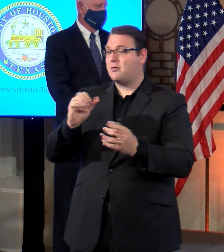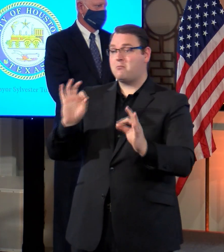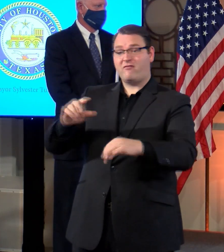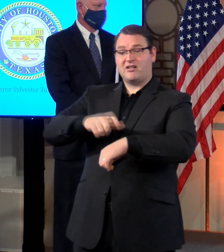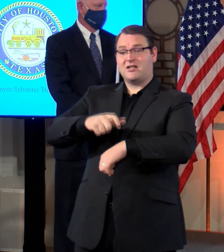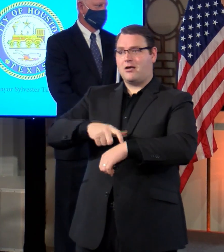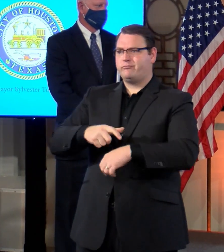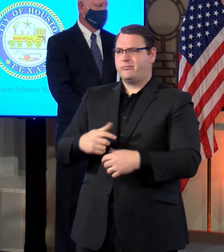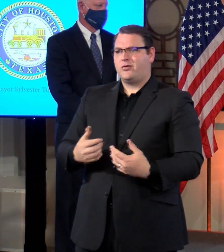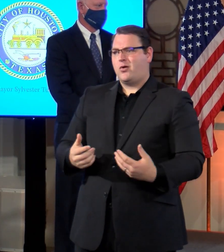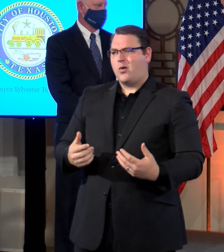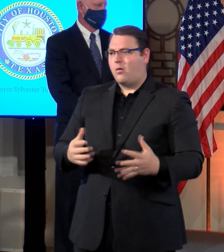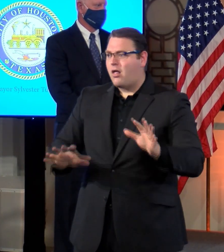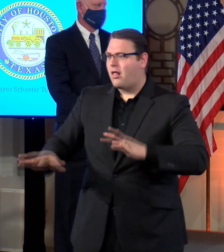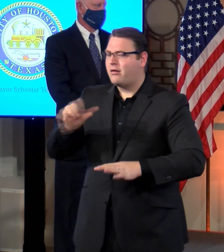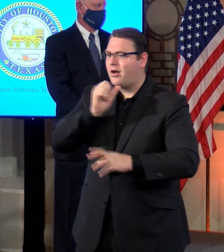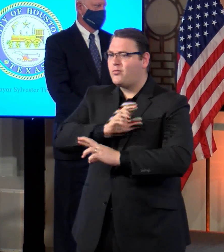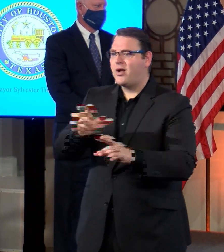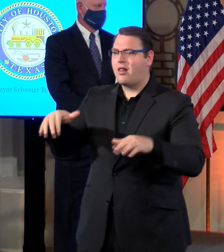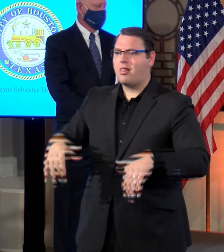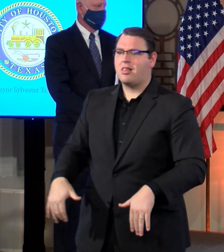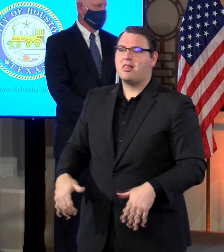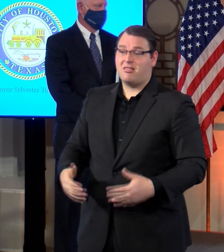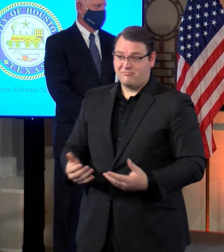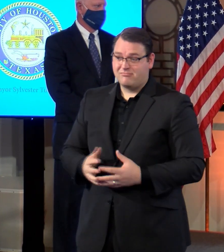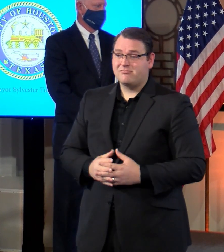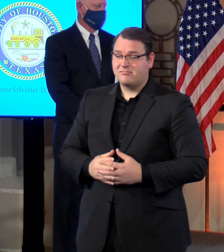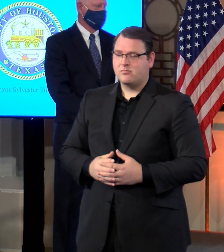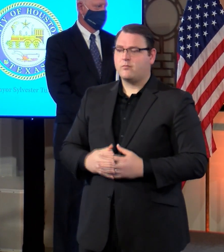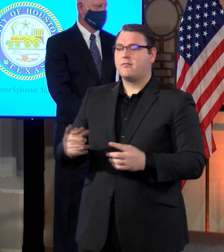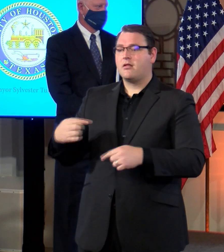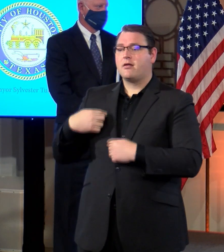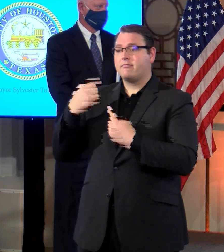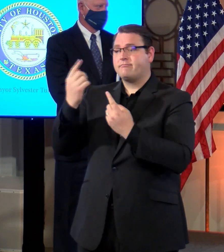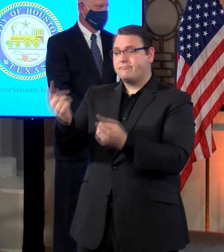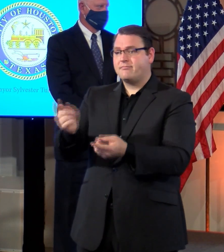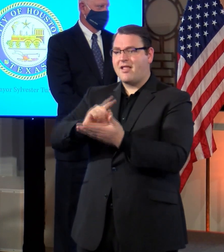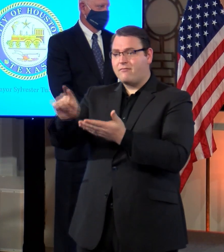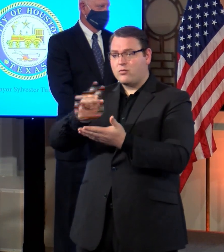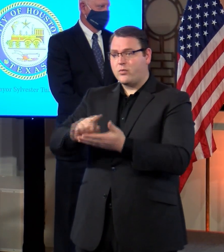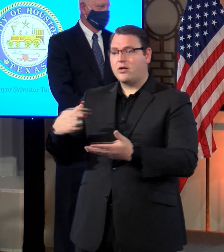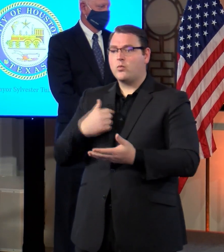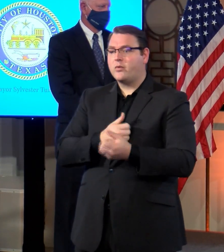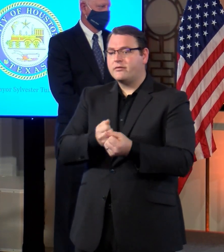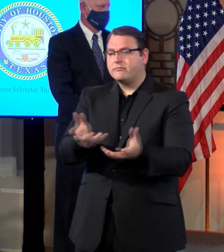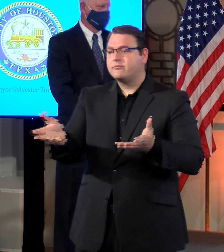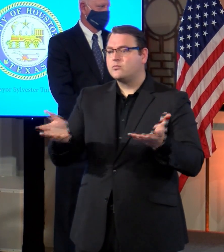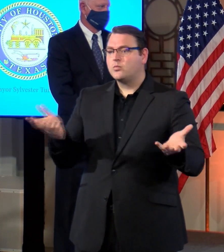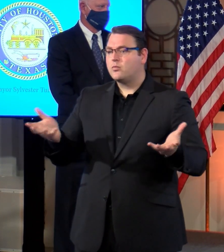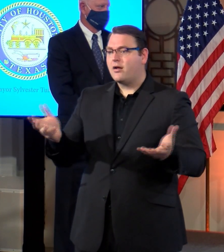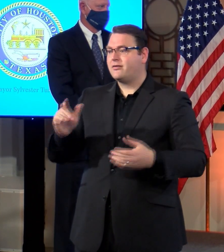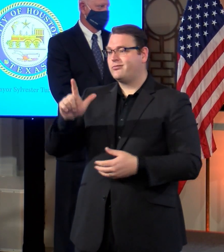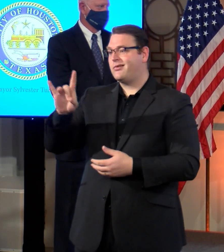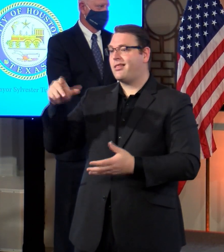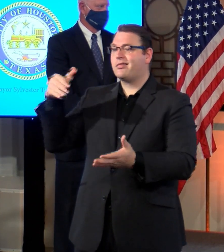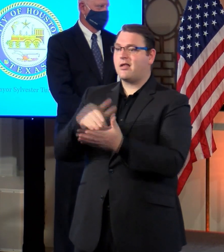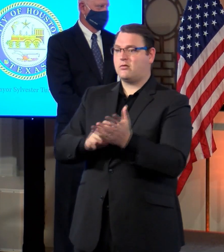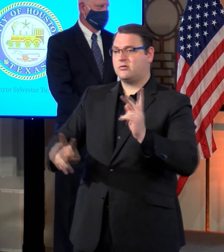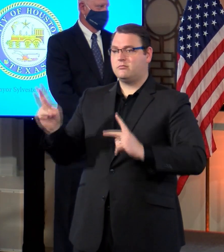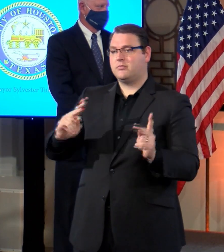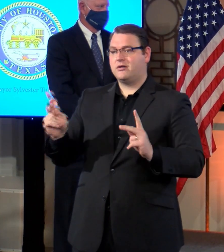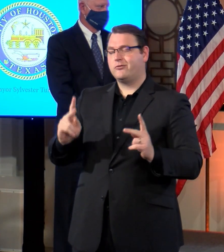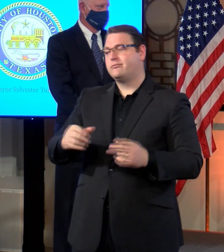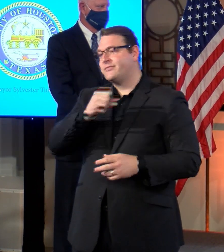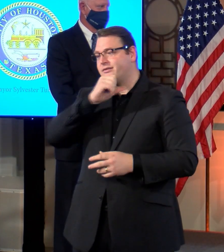Baker Ripley's been serving 28,000 people every week with our seniors, our food distributions,